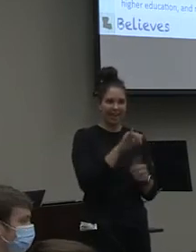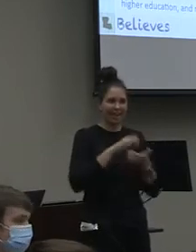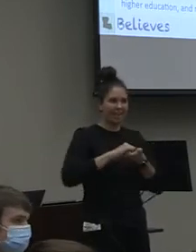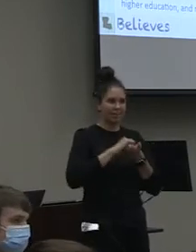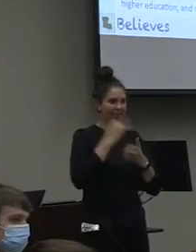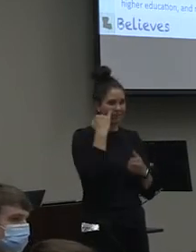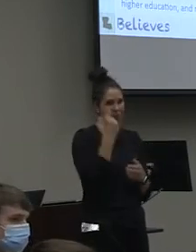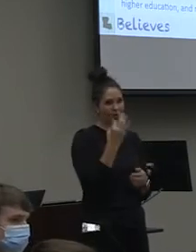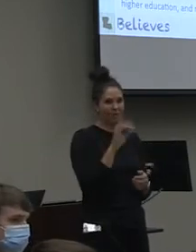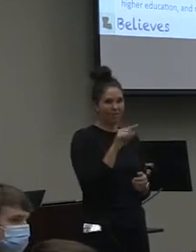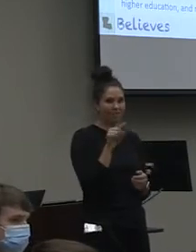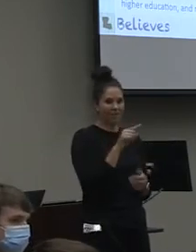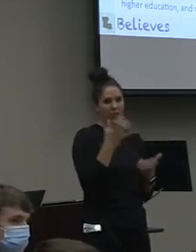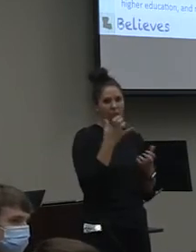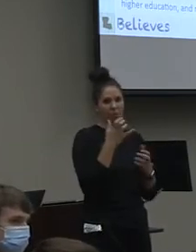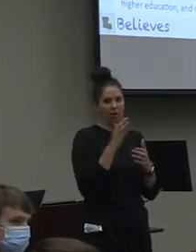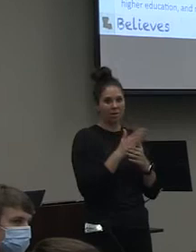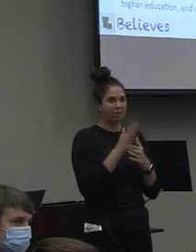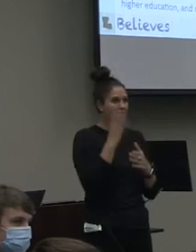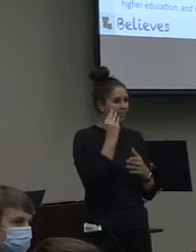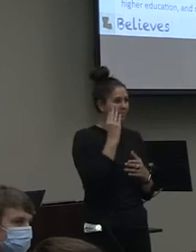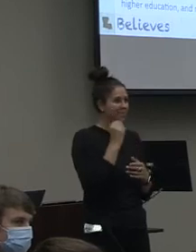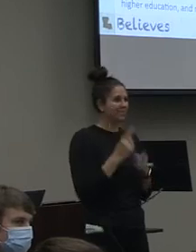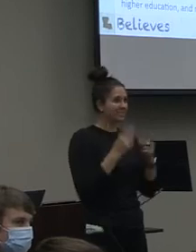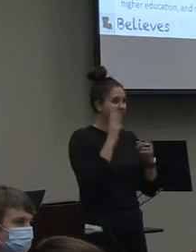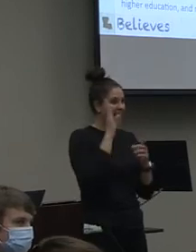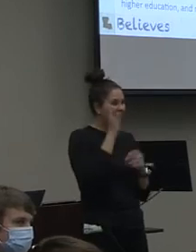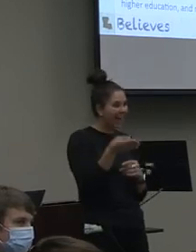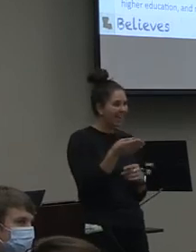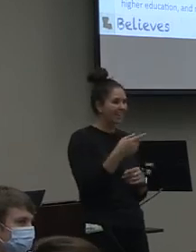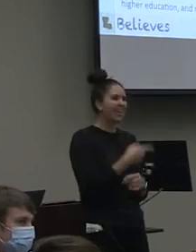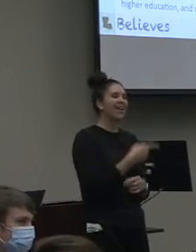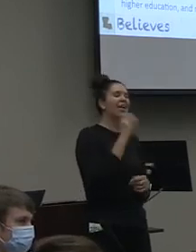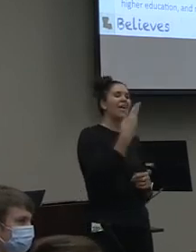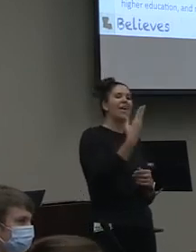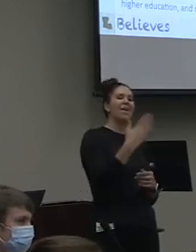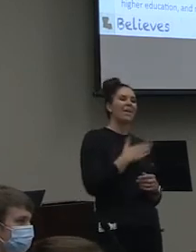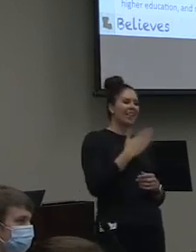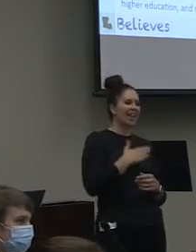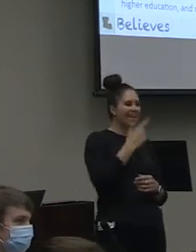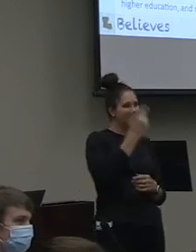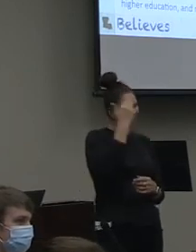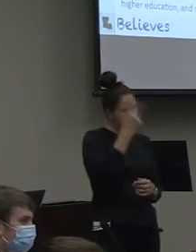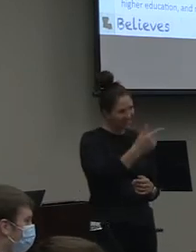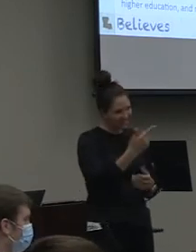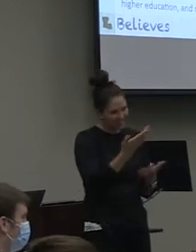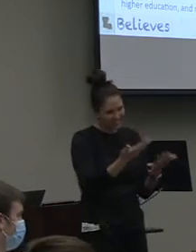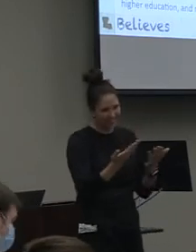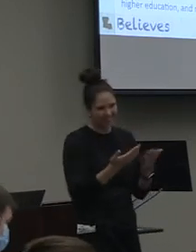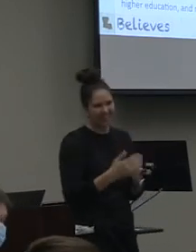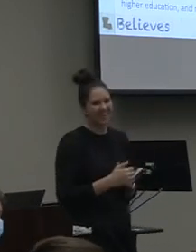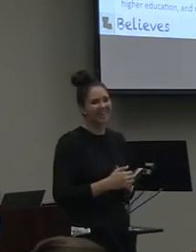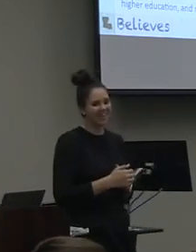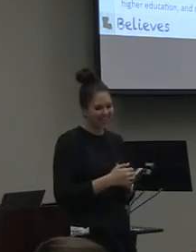share their experiences. Hi. Great. Oh, good. Glad to hear you're on the